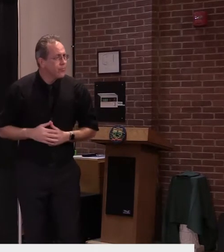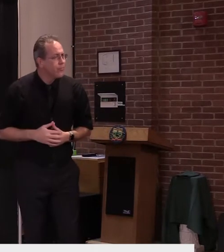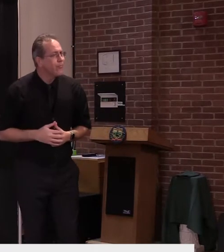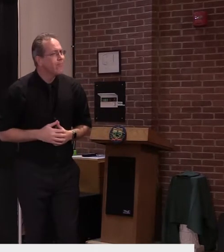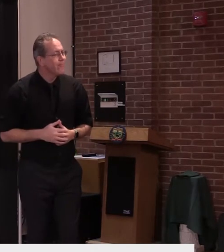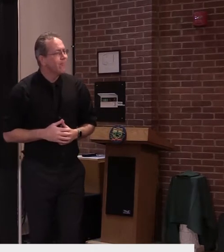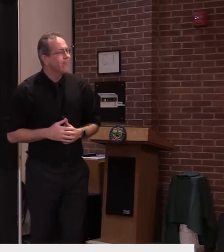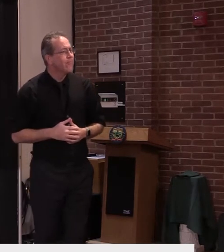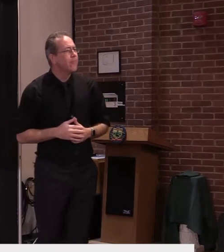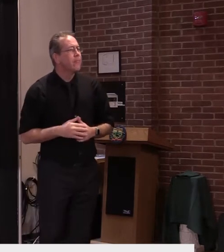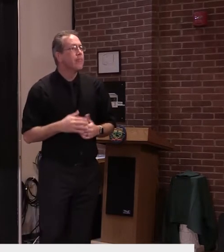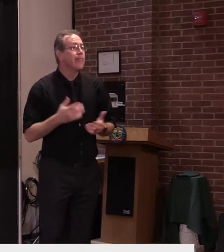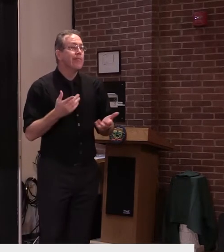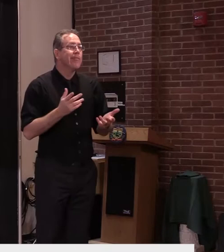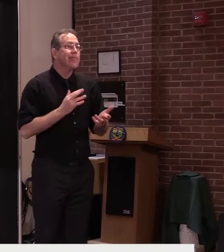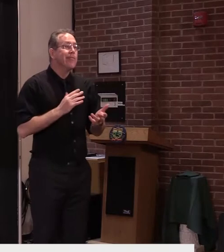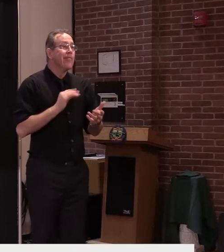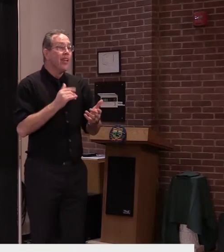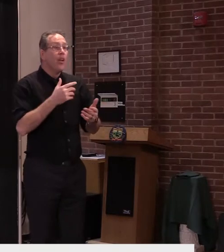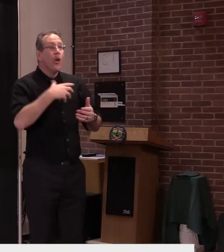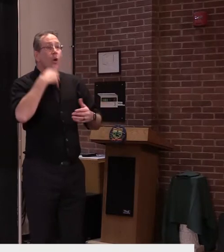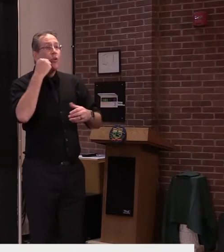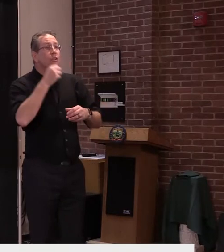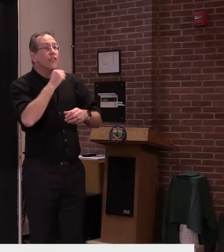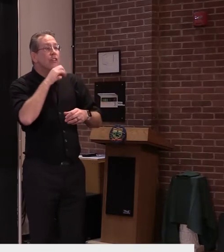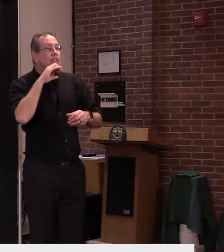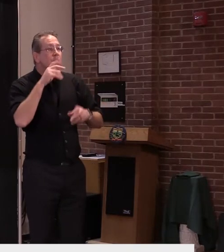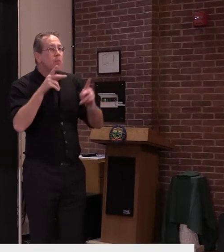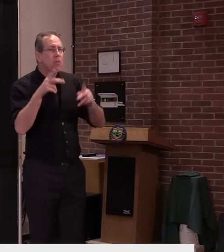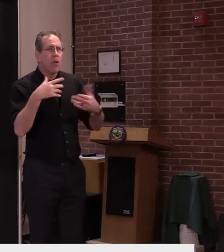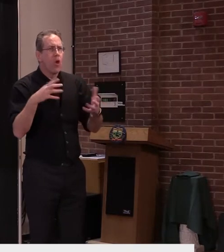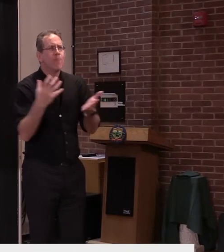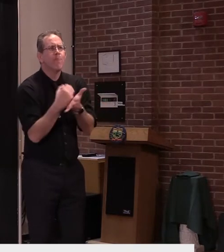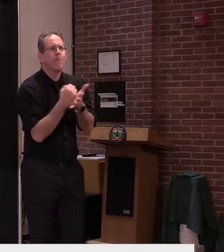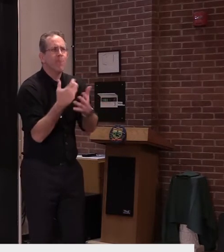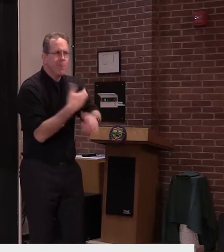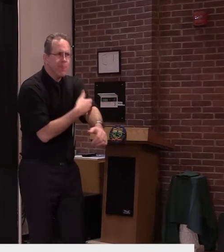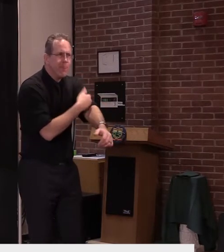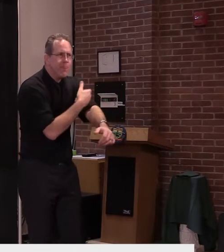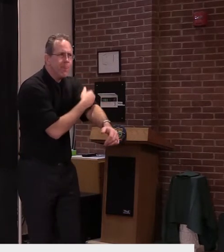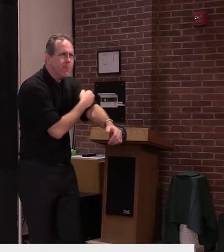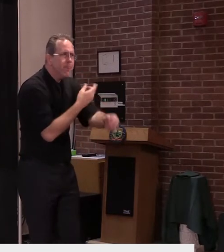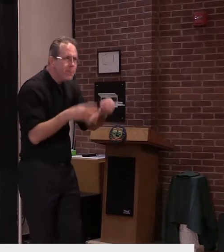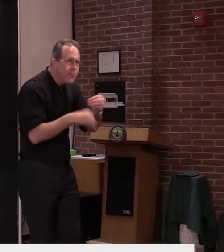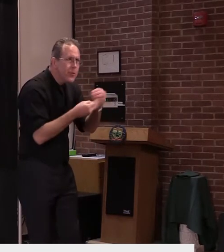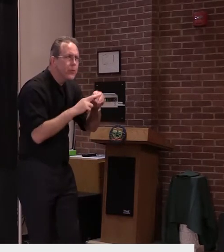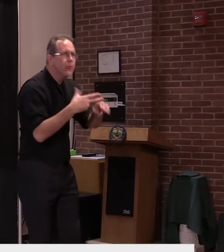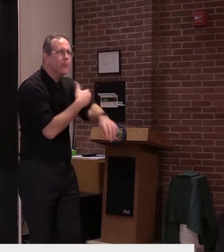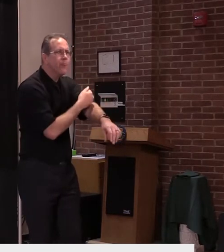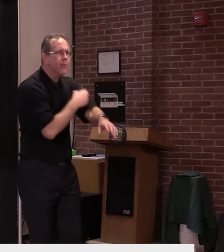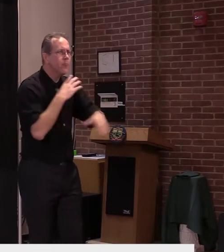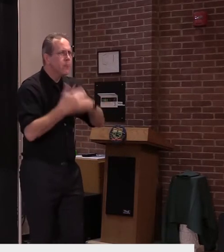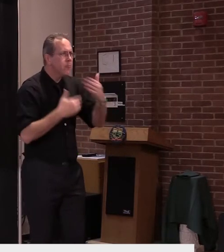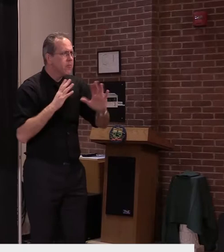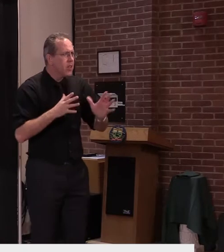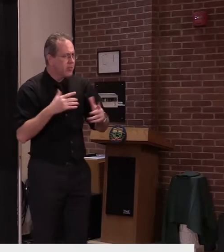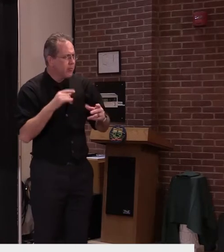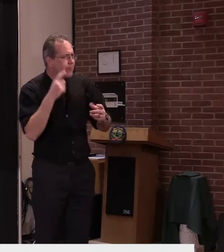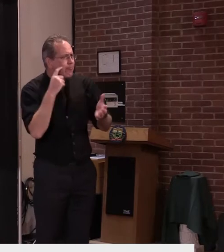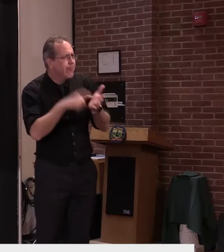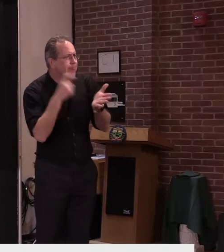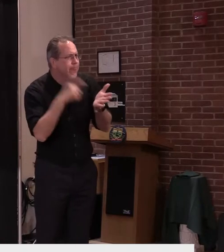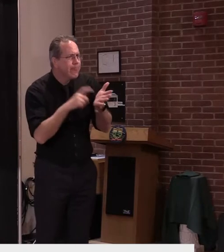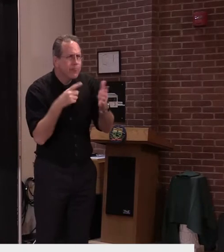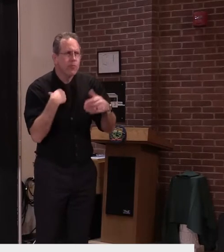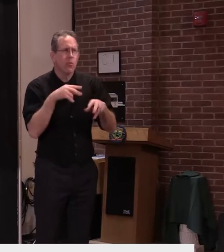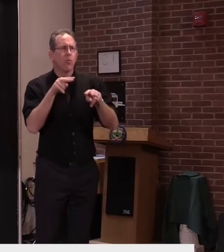strong relative to the rest of the country in our nursing homes, so that is certainly encouraging, but we want to obviously keep a close eye on that over the